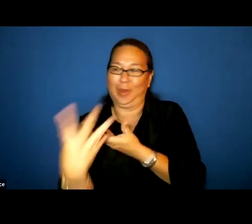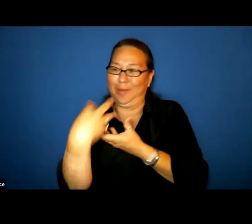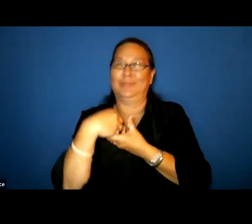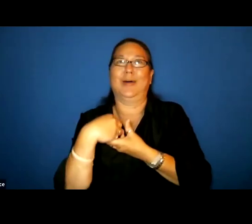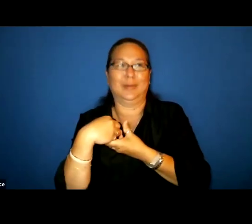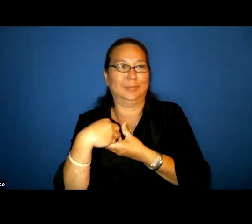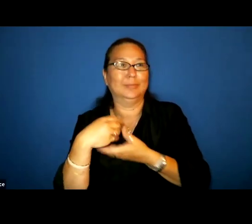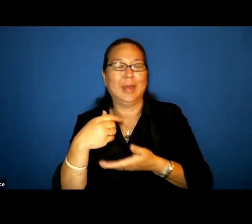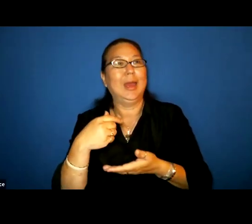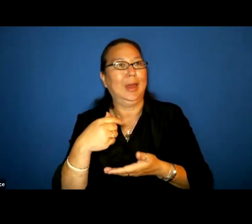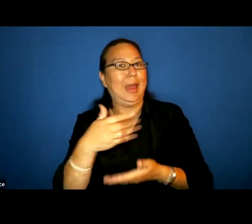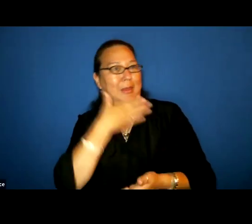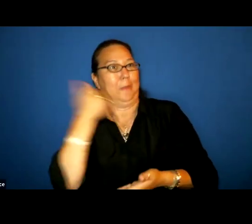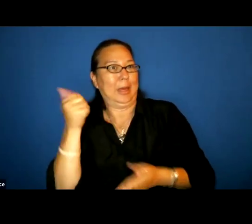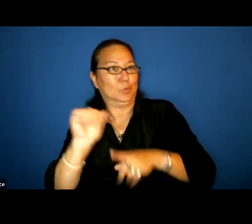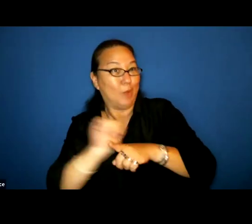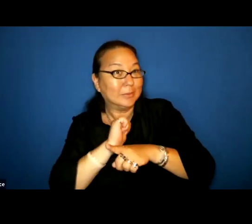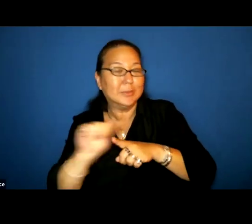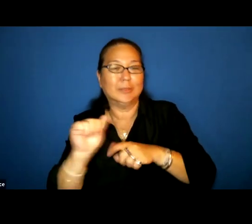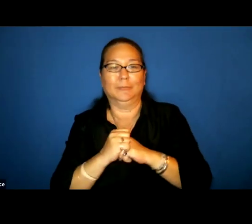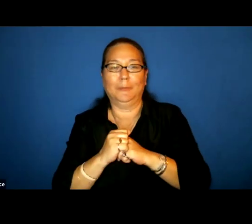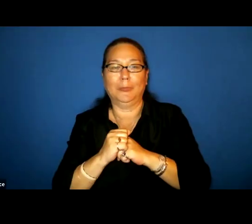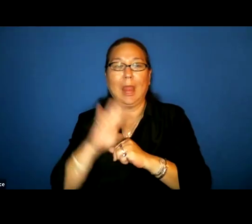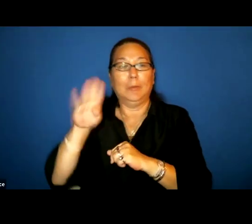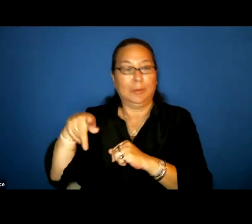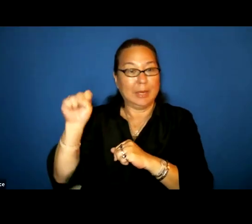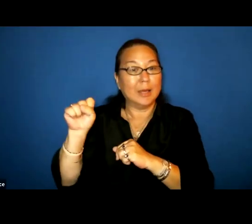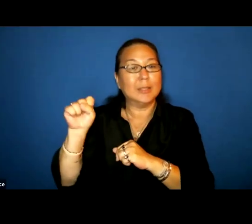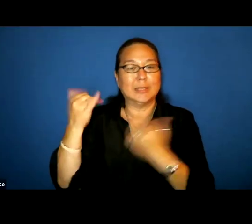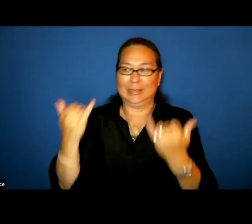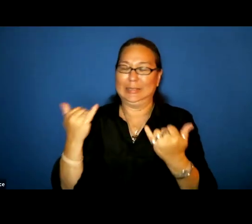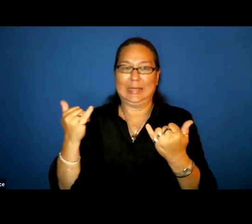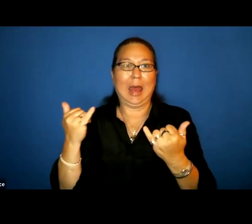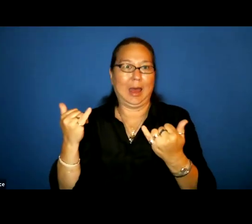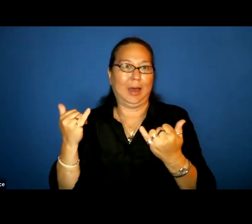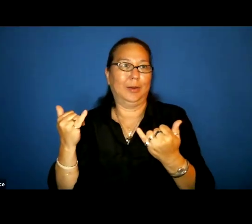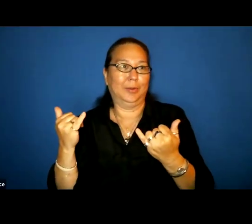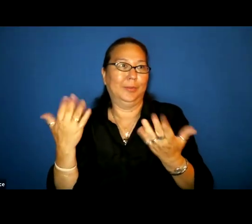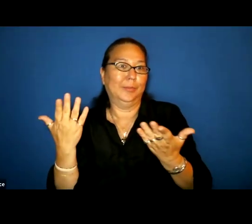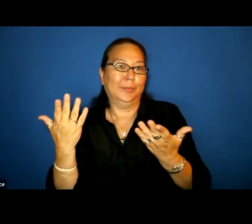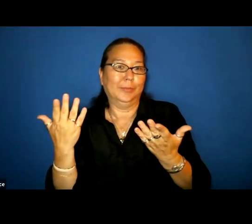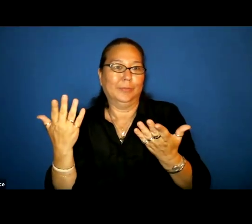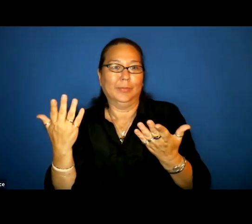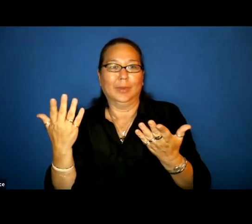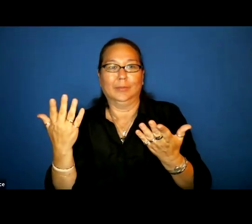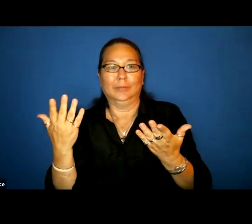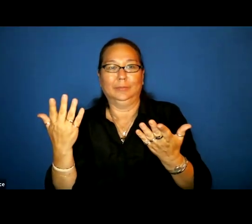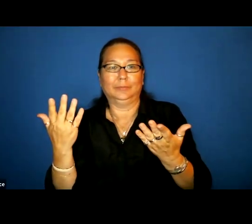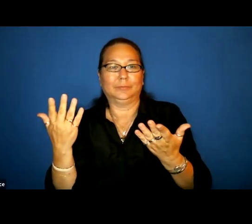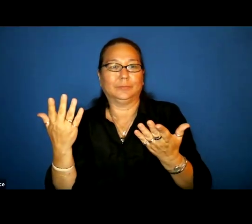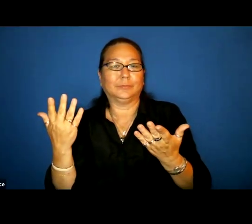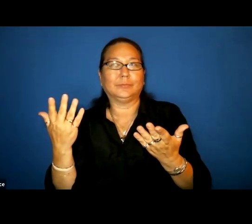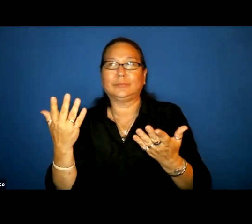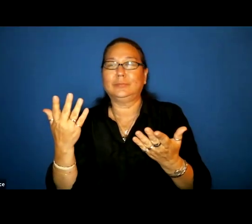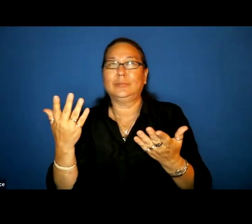best practices. Boston Public Schools has now moved out of the categories that are eligible for statewide potential